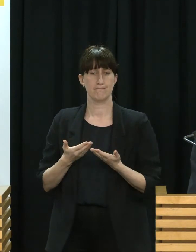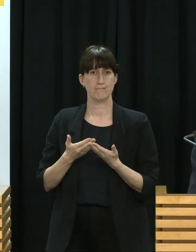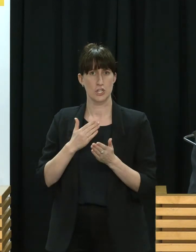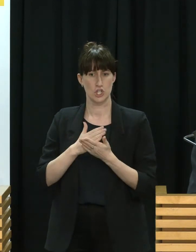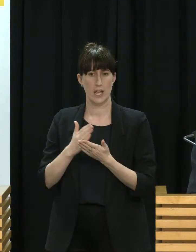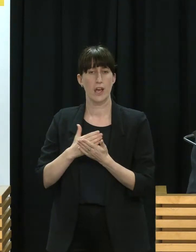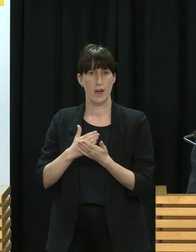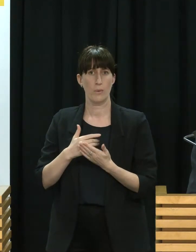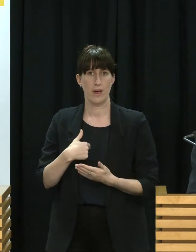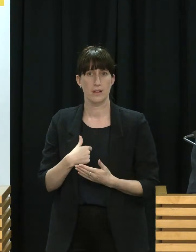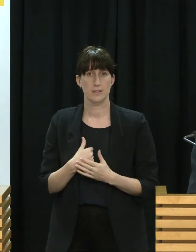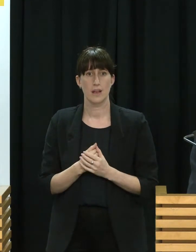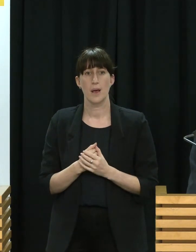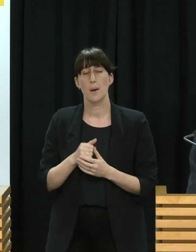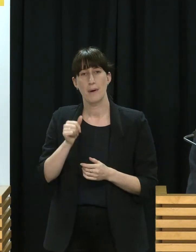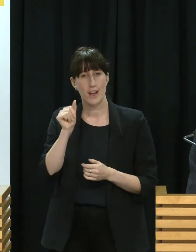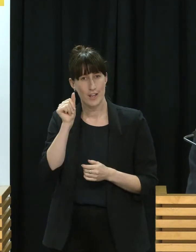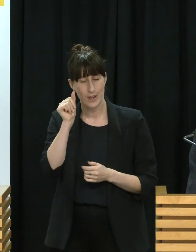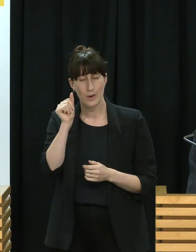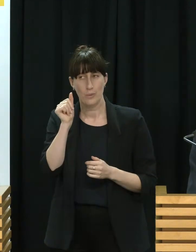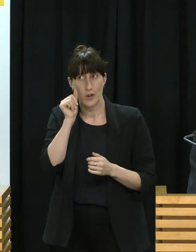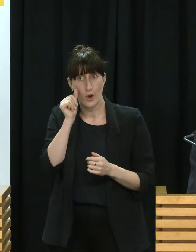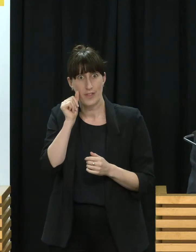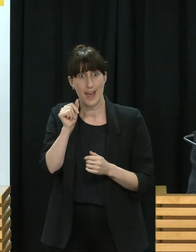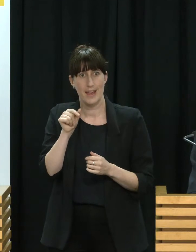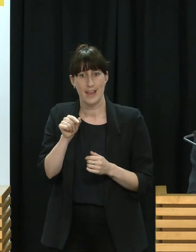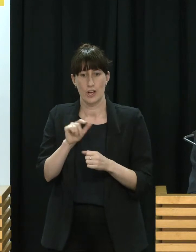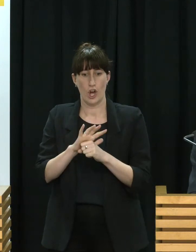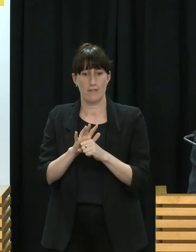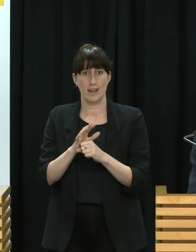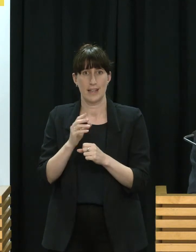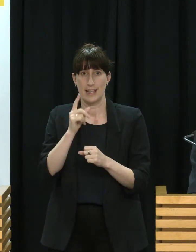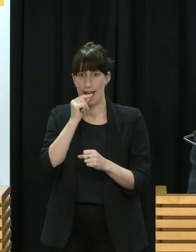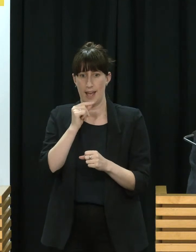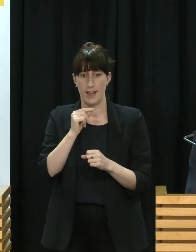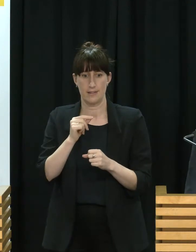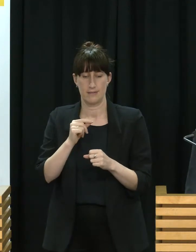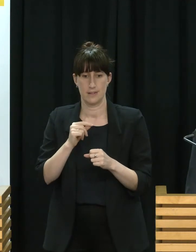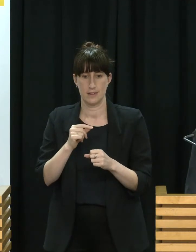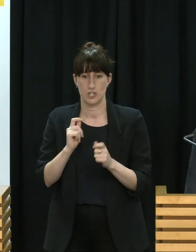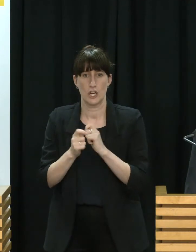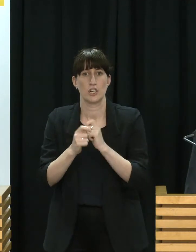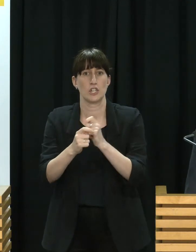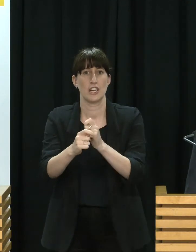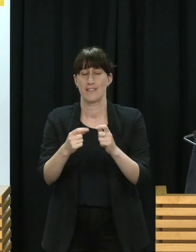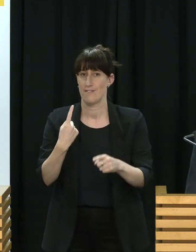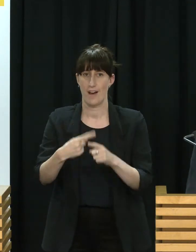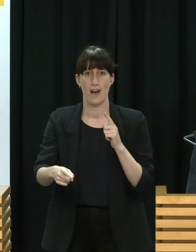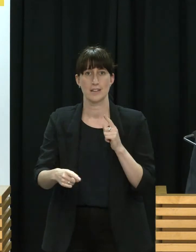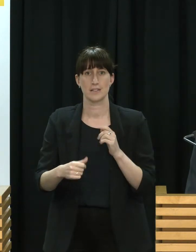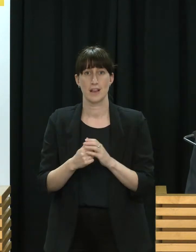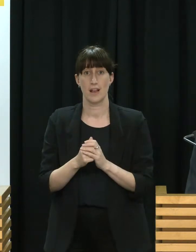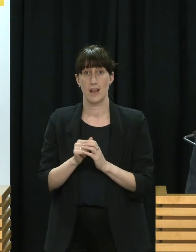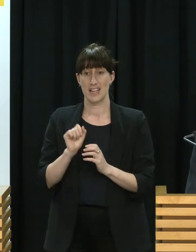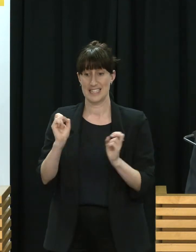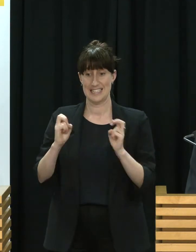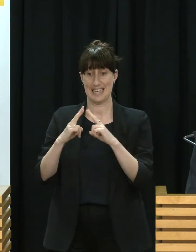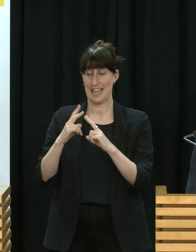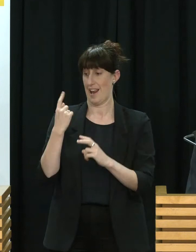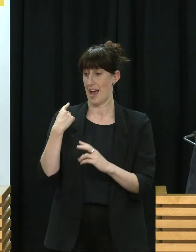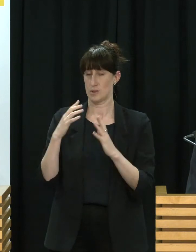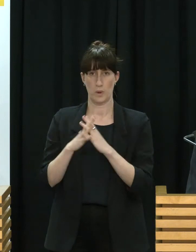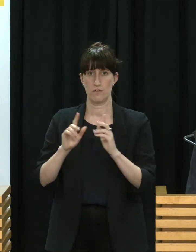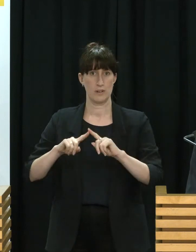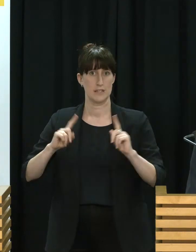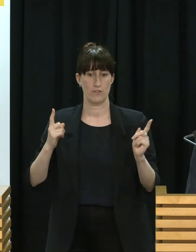situations move quickly when it comes to COVID-19. They are in a very different position today than they were 7 days ago at the beginning of last weekend.